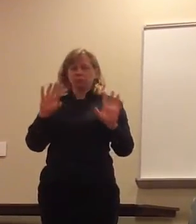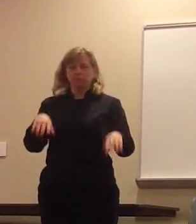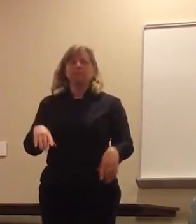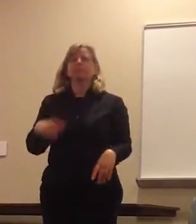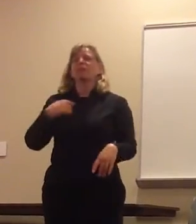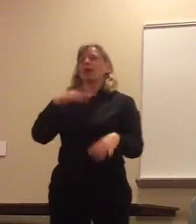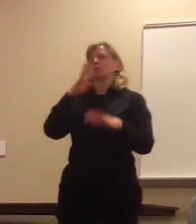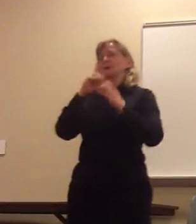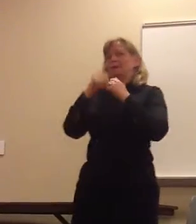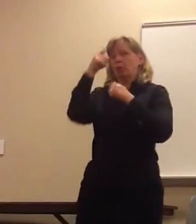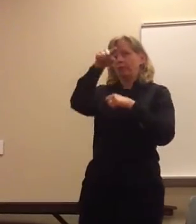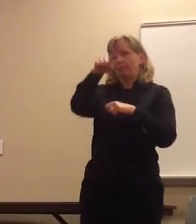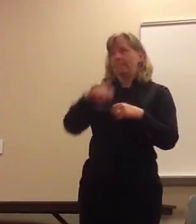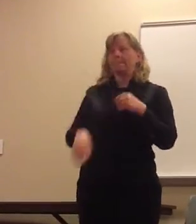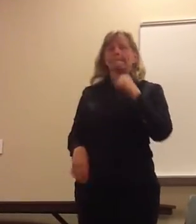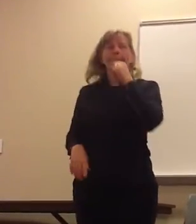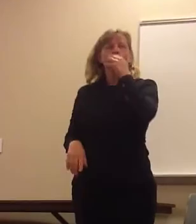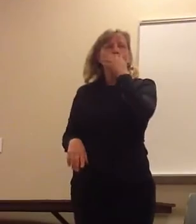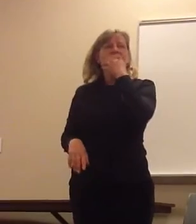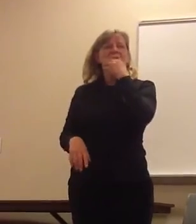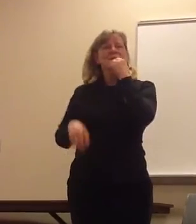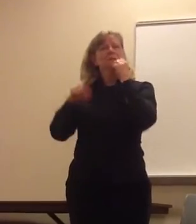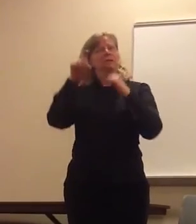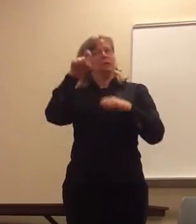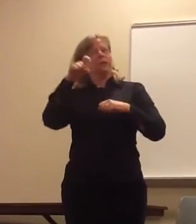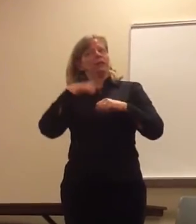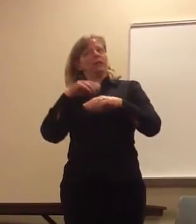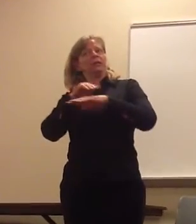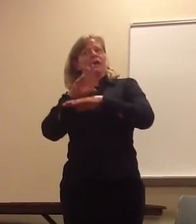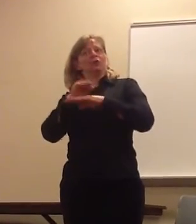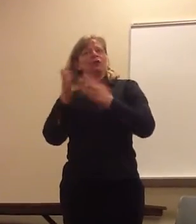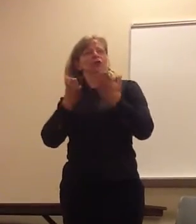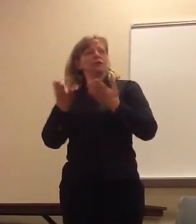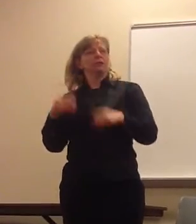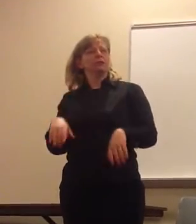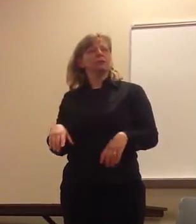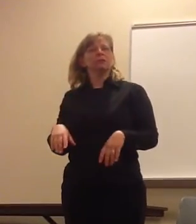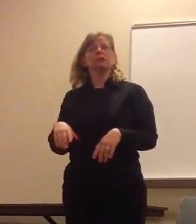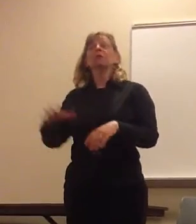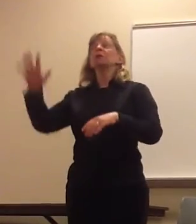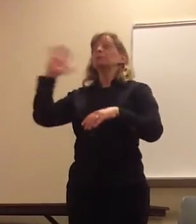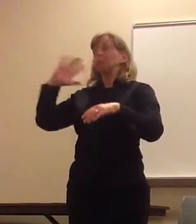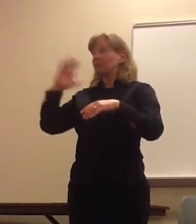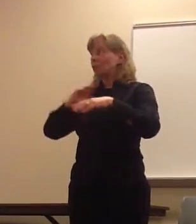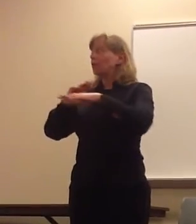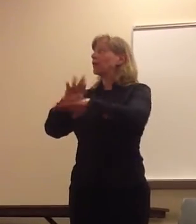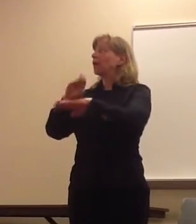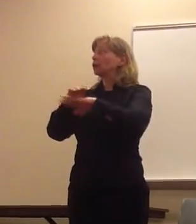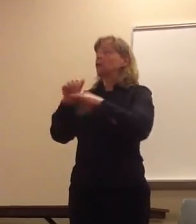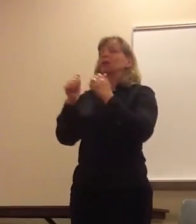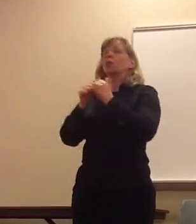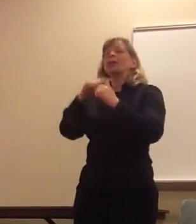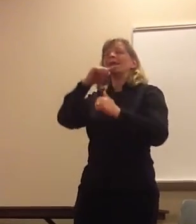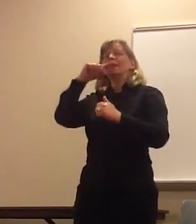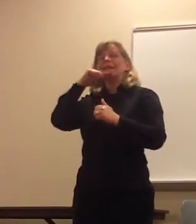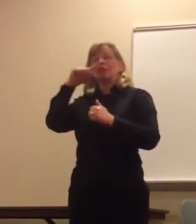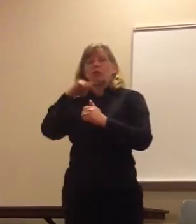He is in need of counseling services. He had counseling services for a time with a hearing